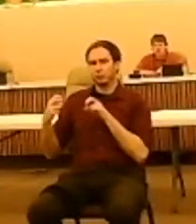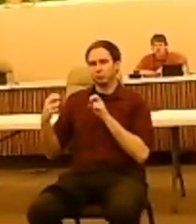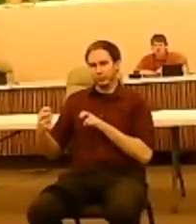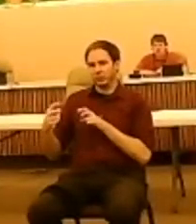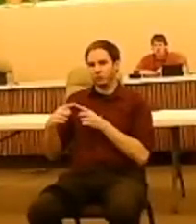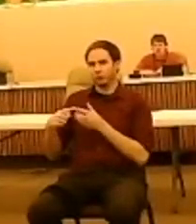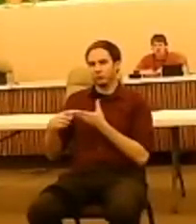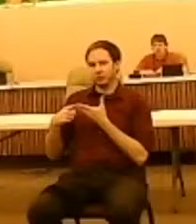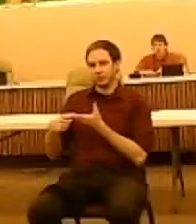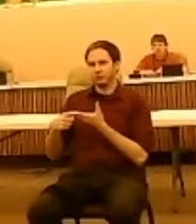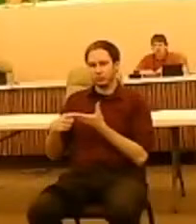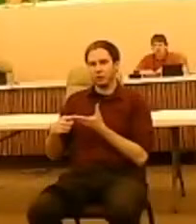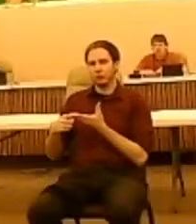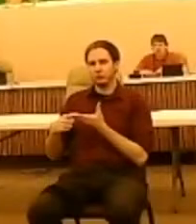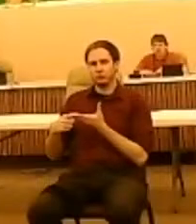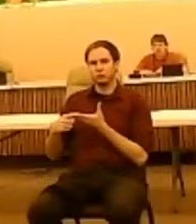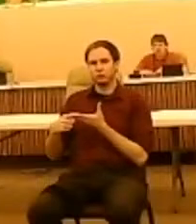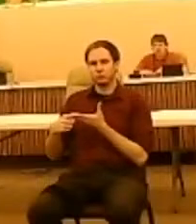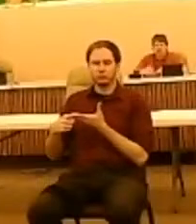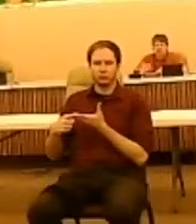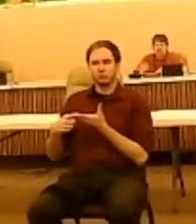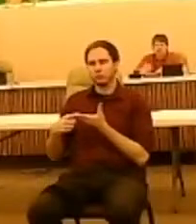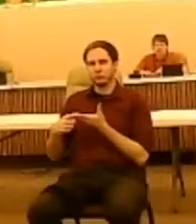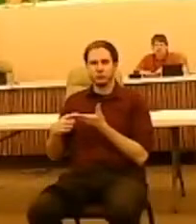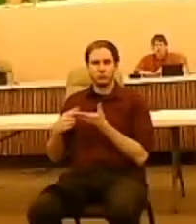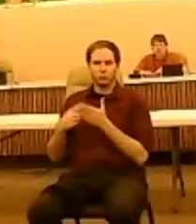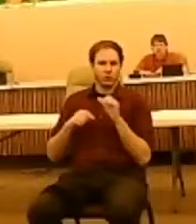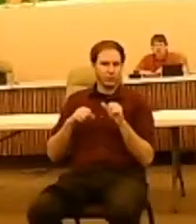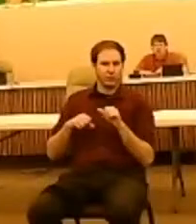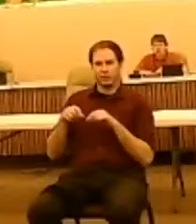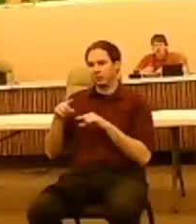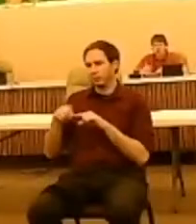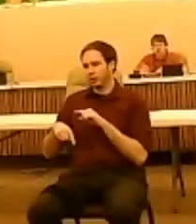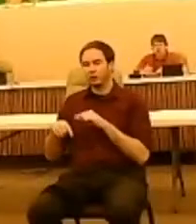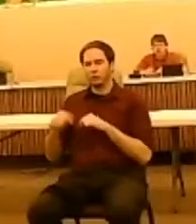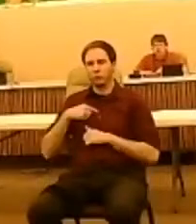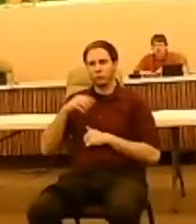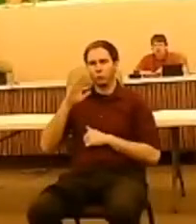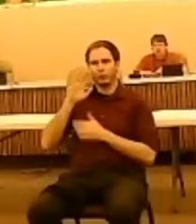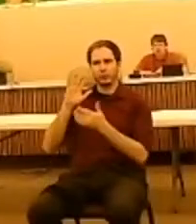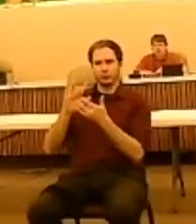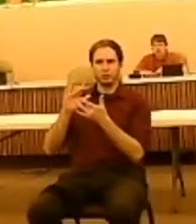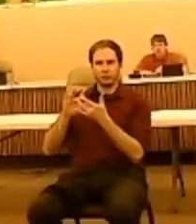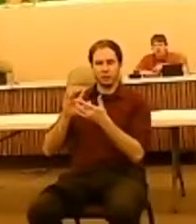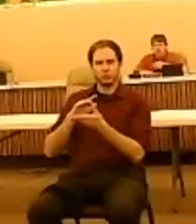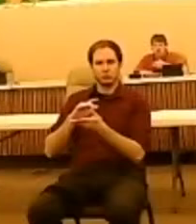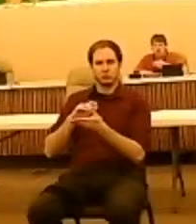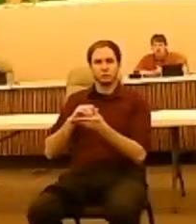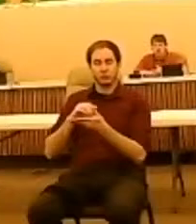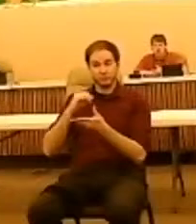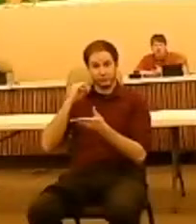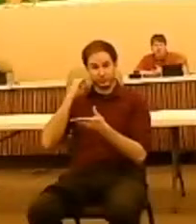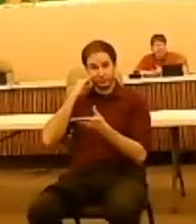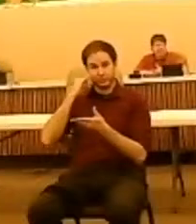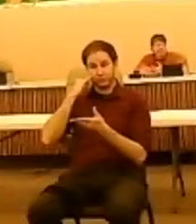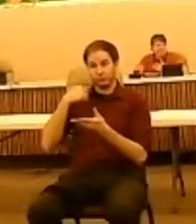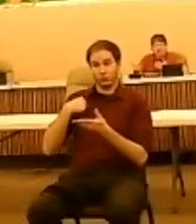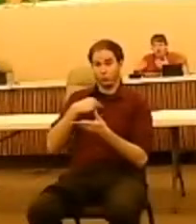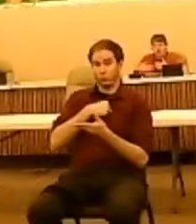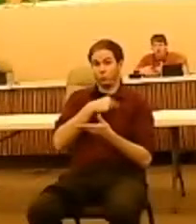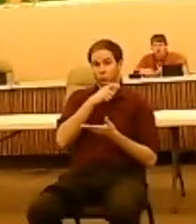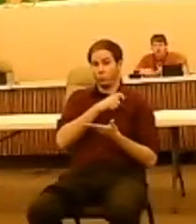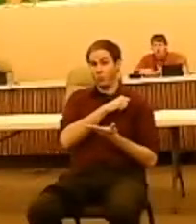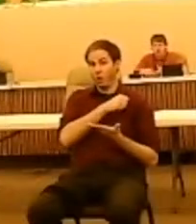a discussion as to what, we can and can't do. So we'll keep you in touch. And then if we're the one